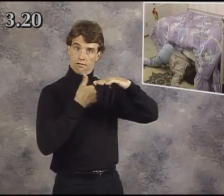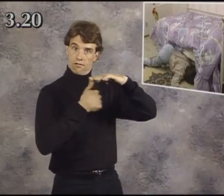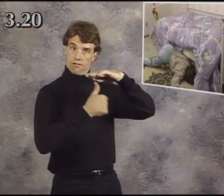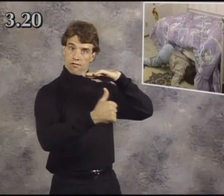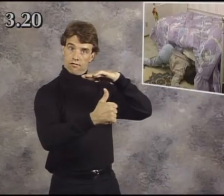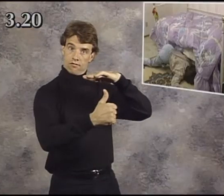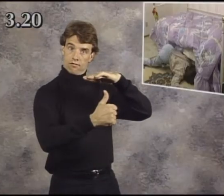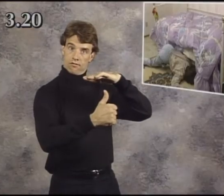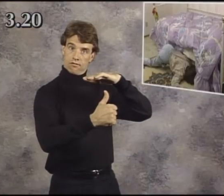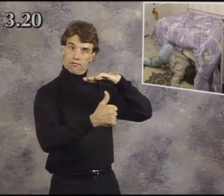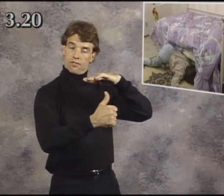Under.